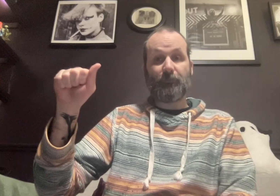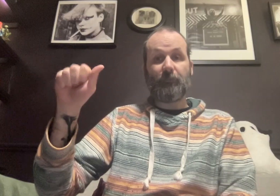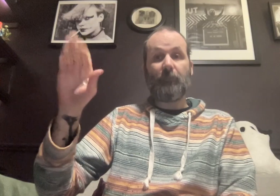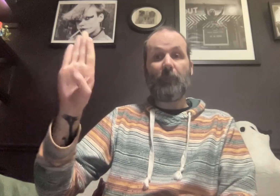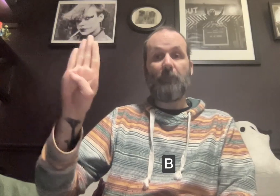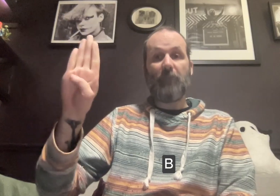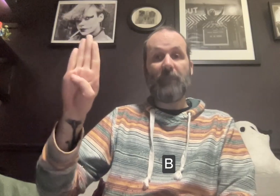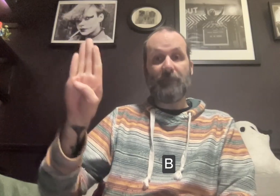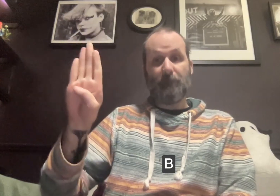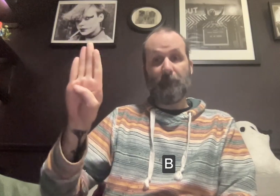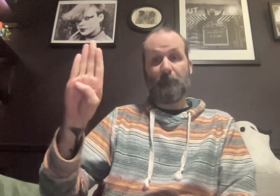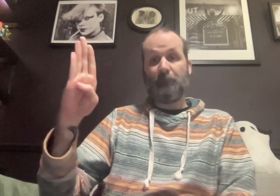B,